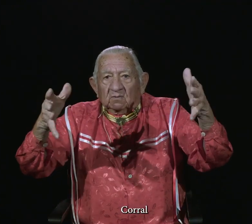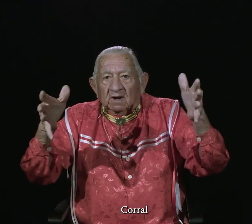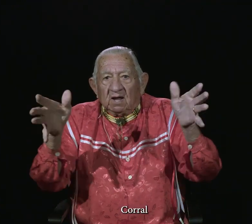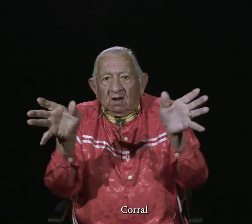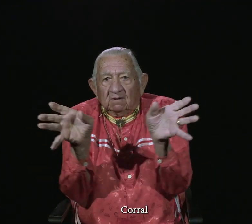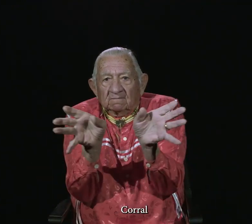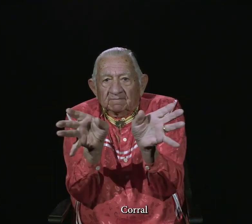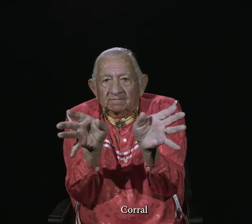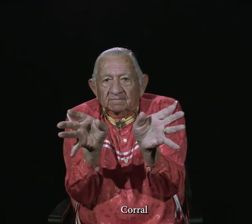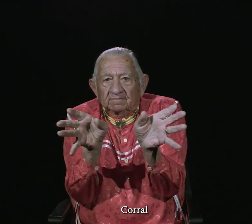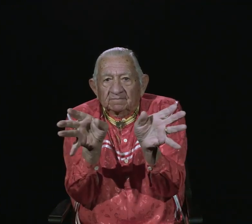Corral,